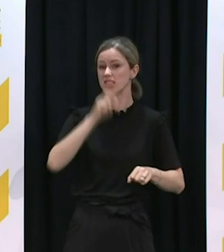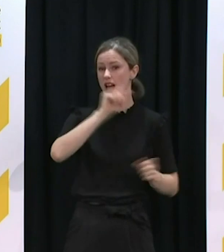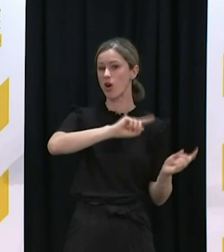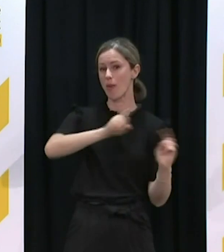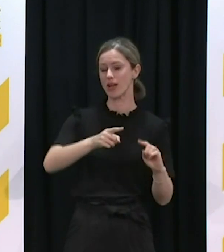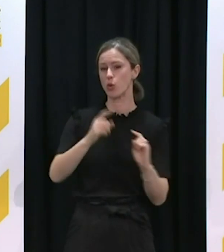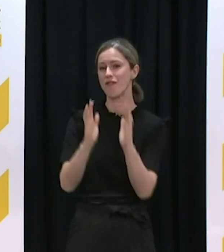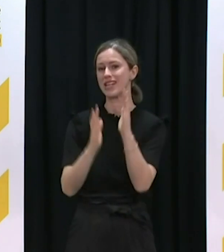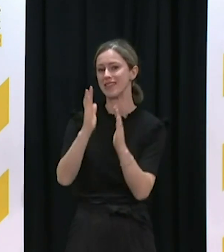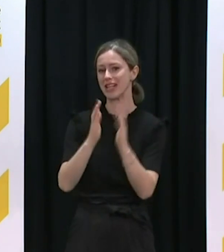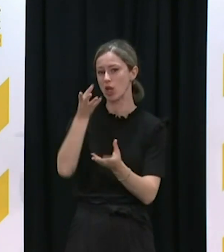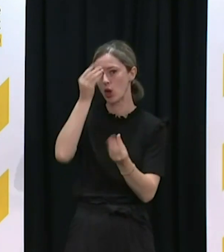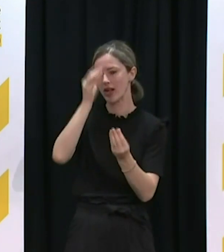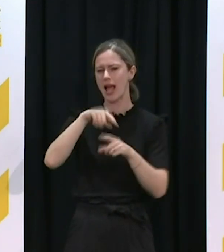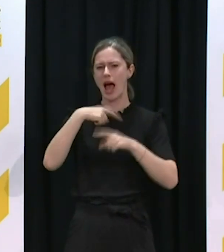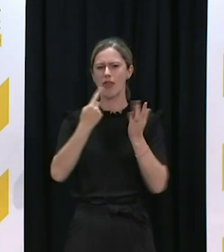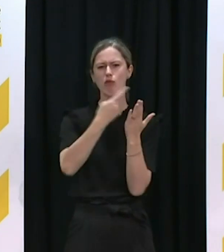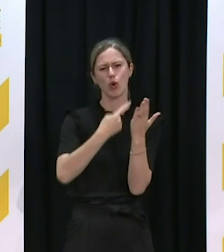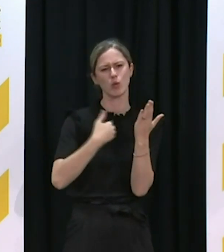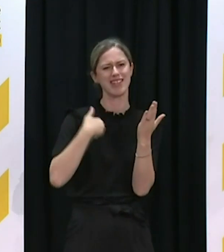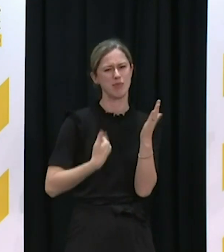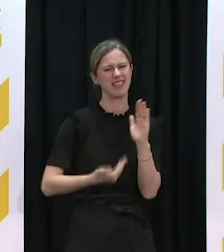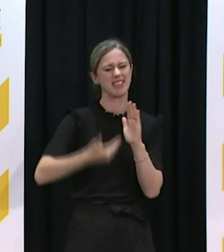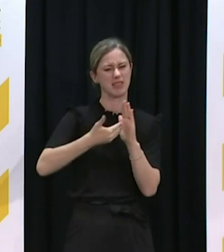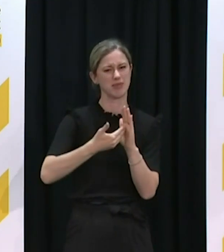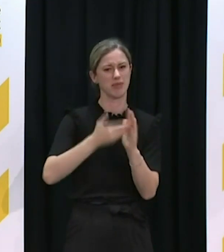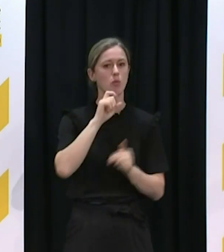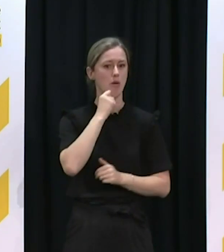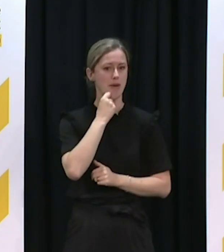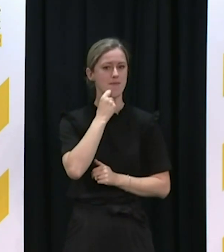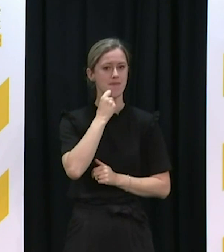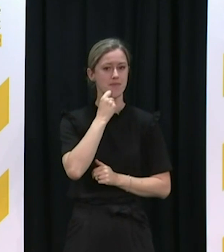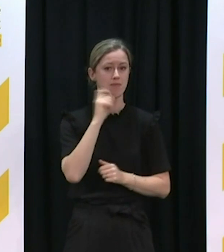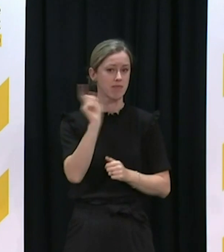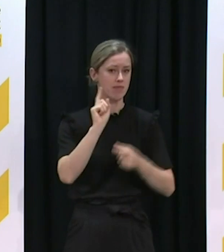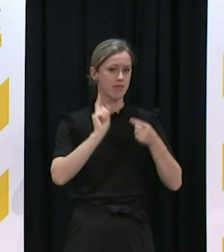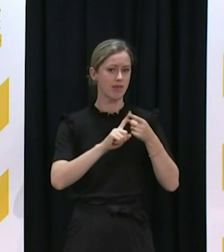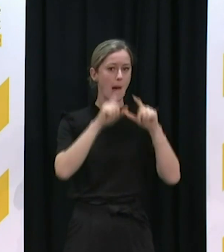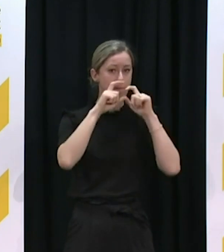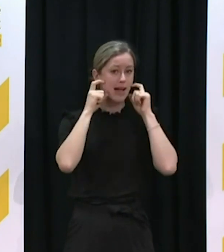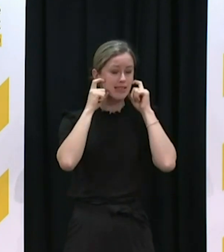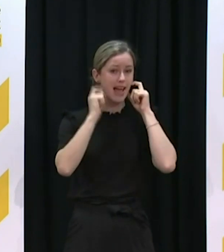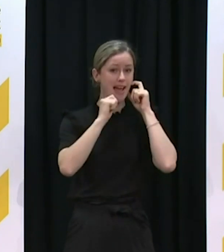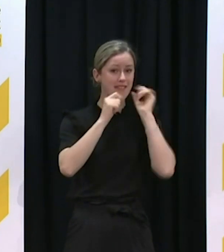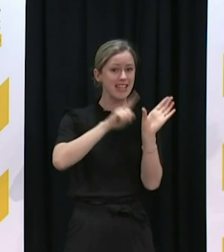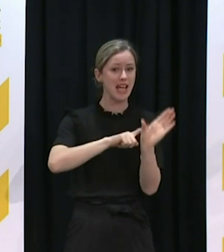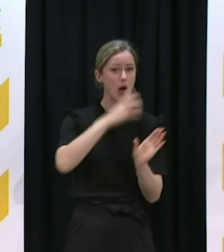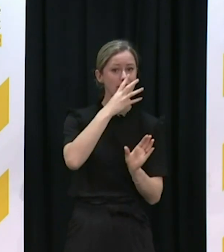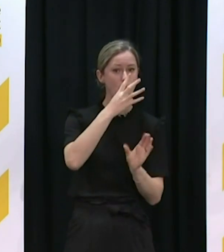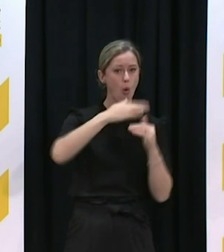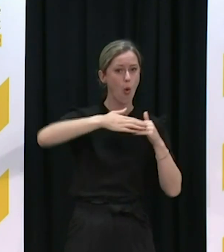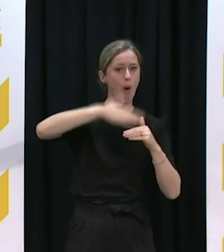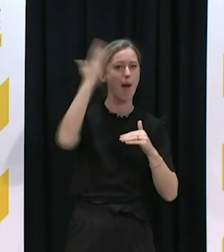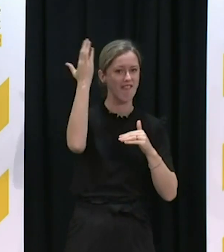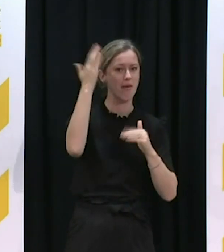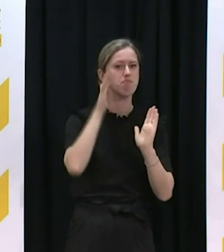learning. Some further measures do need to be put in place, and they will be. That includes mask wearing for year 4